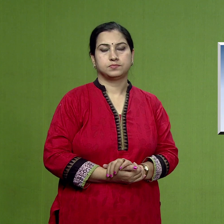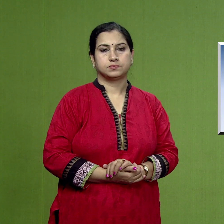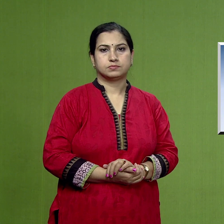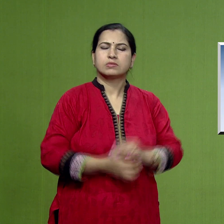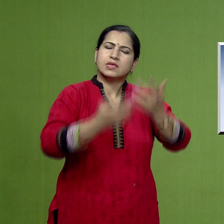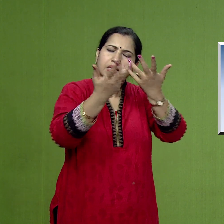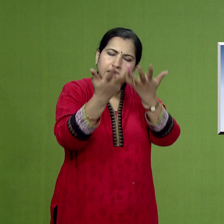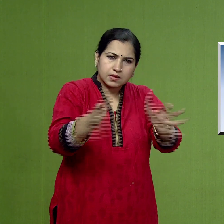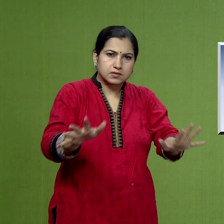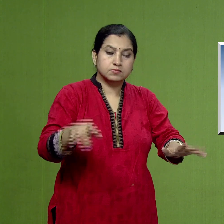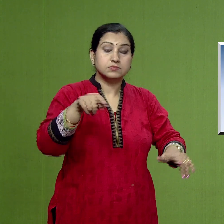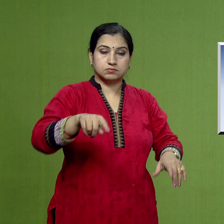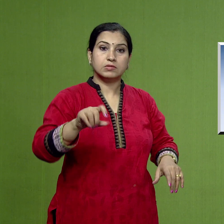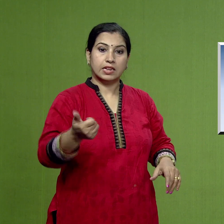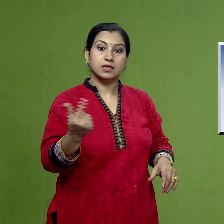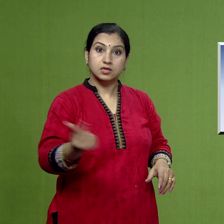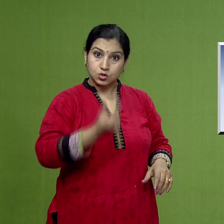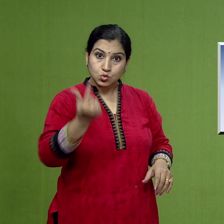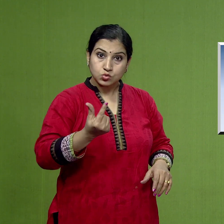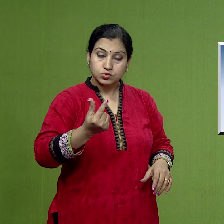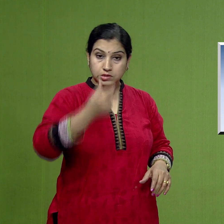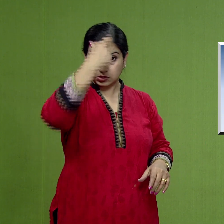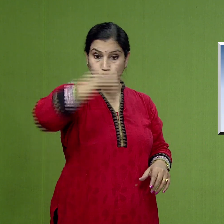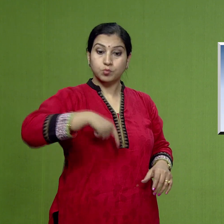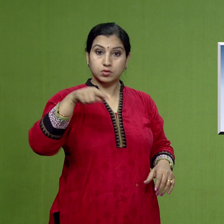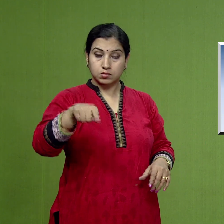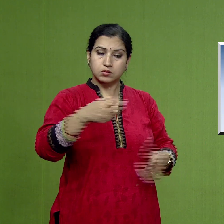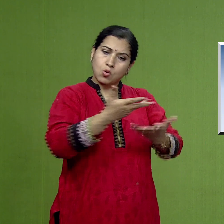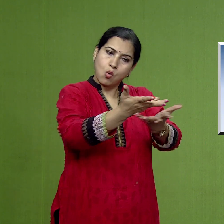Anything that is useful for human beings are resources.